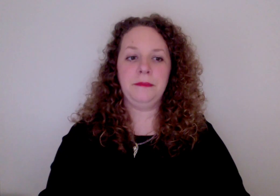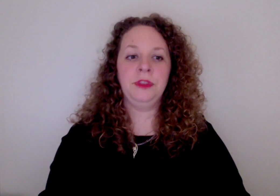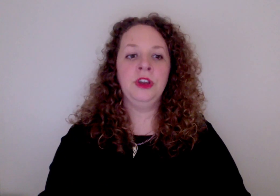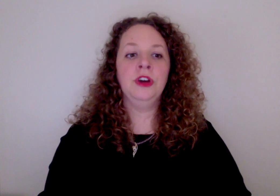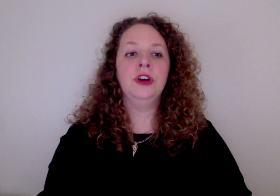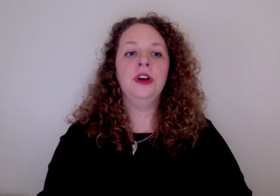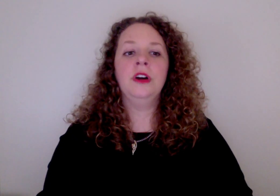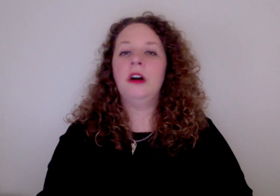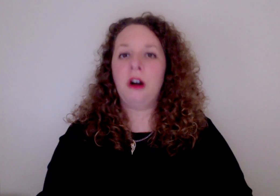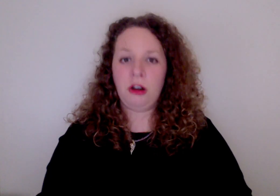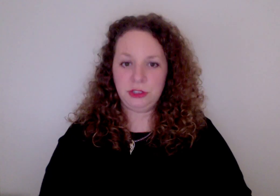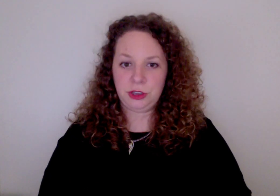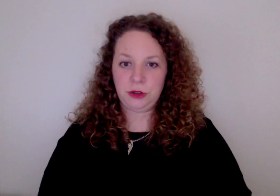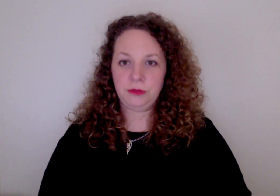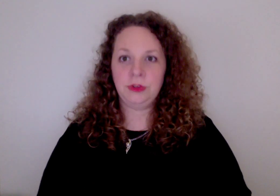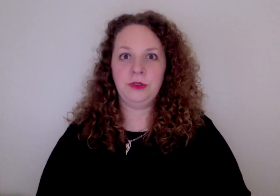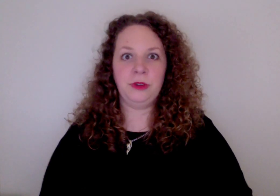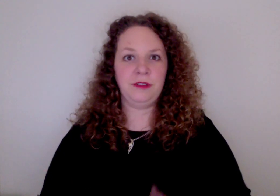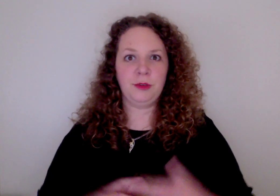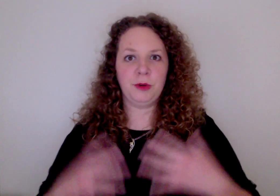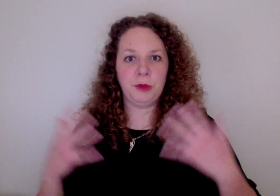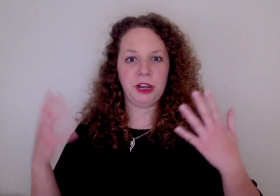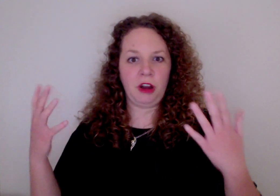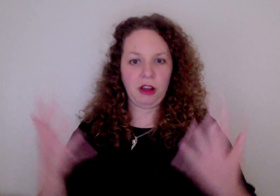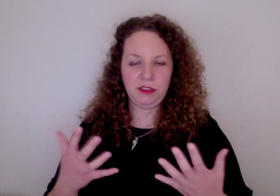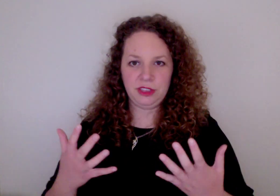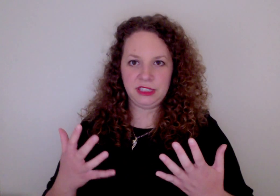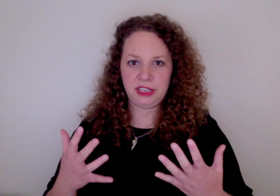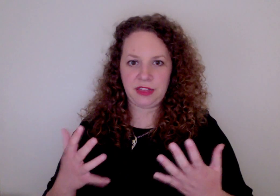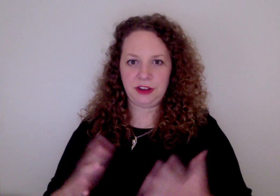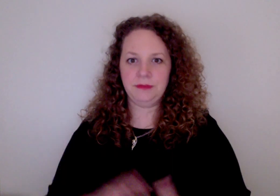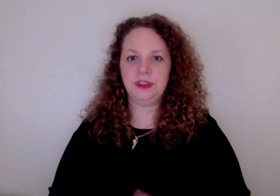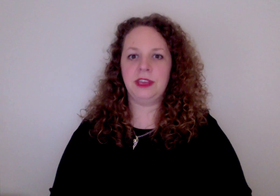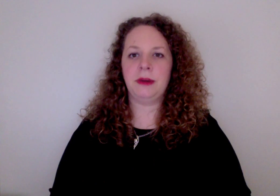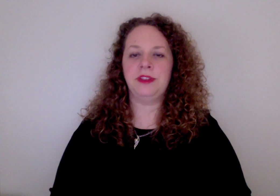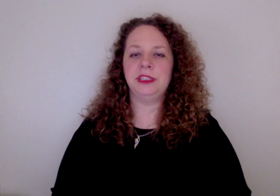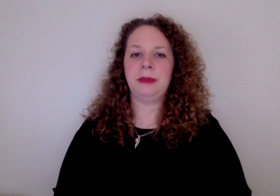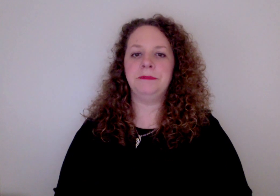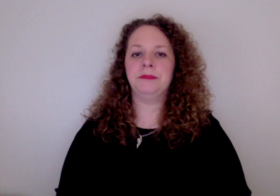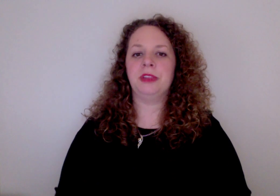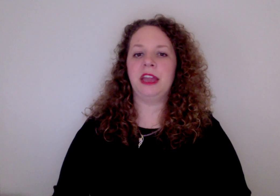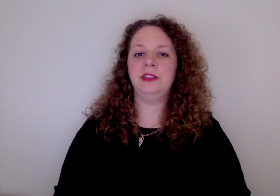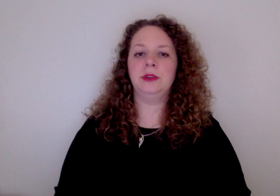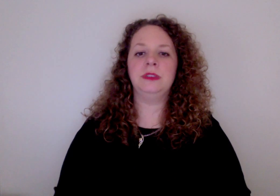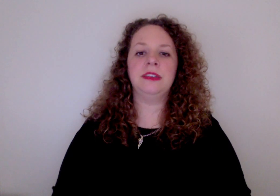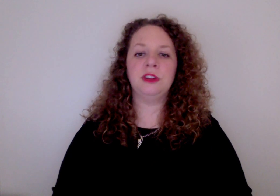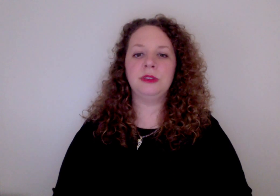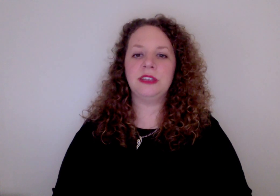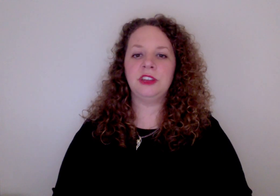also, whenever we're putting all of this together, think about it this way. Okay, so